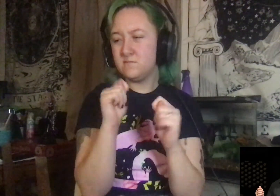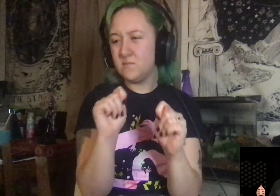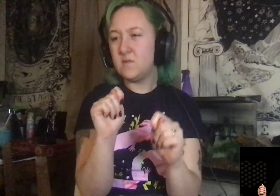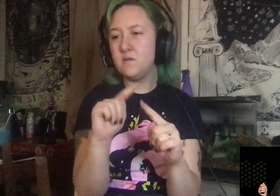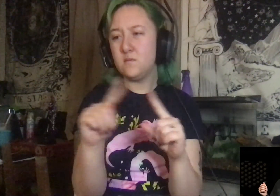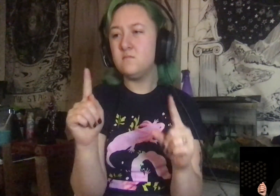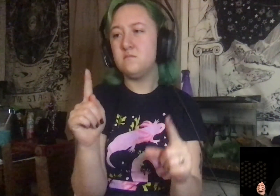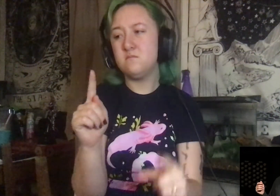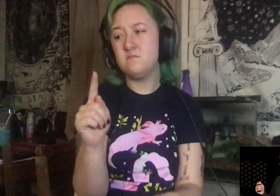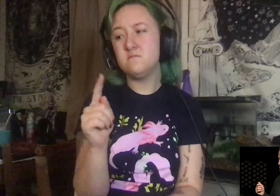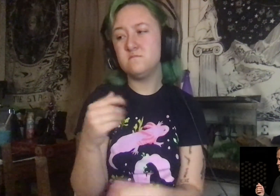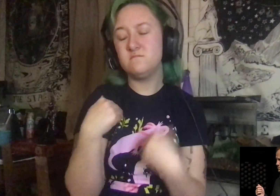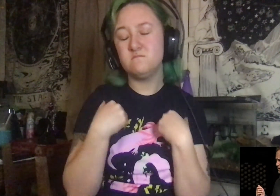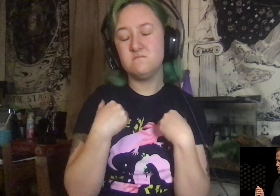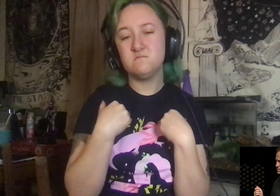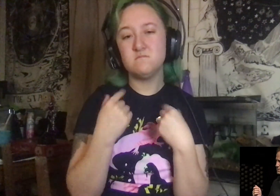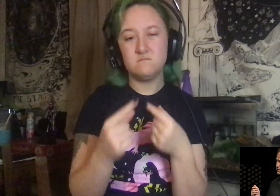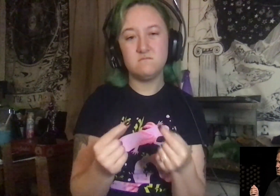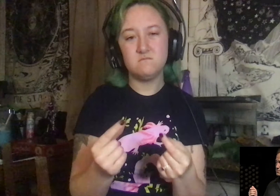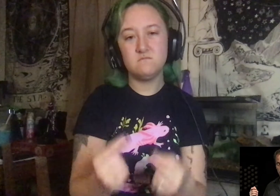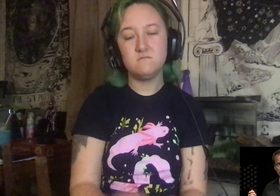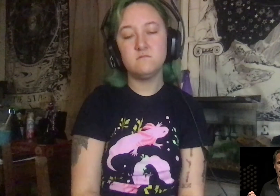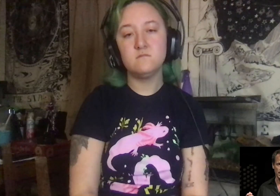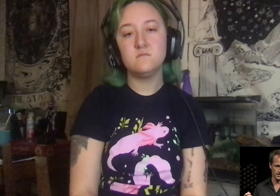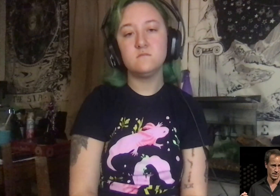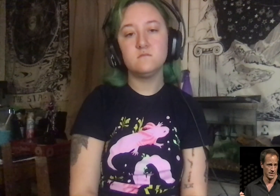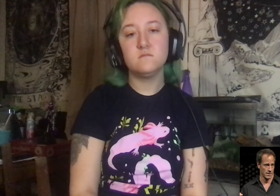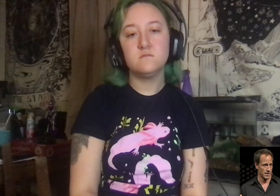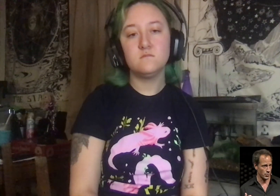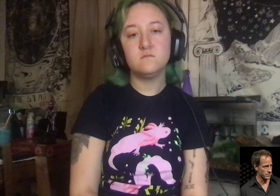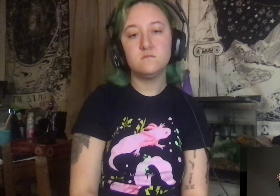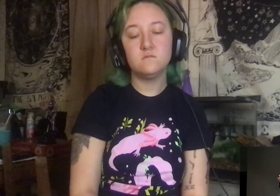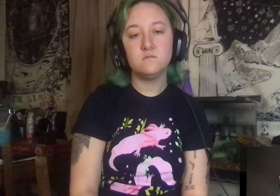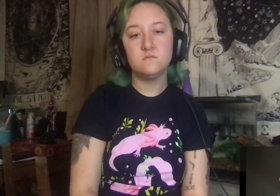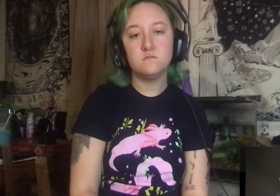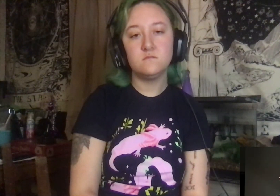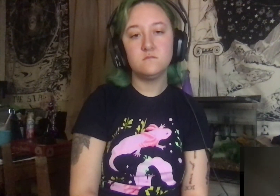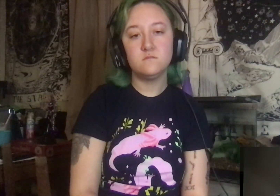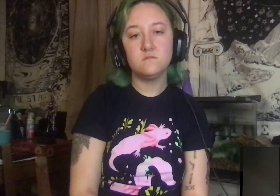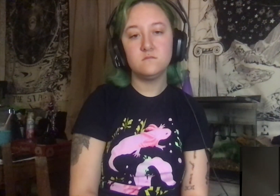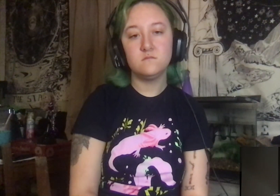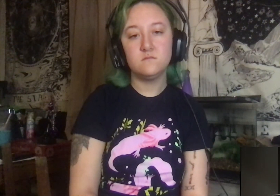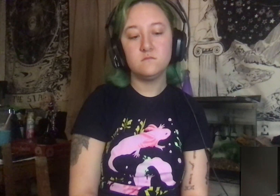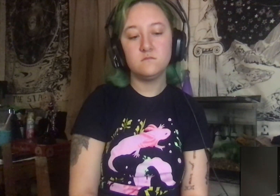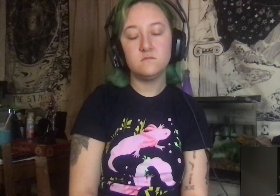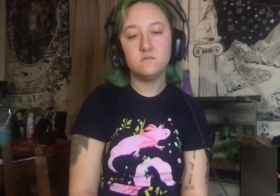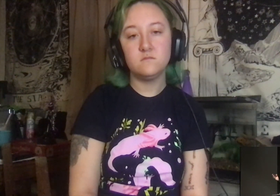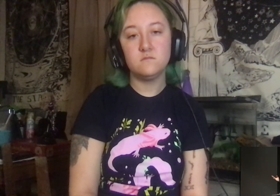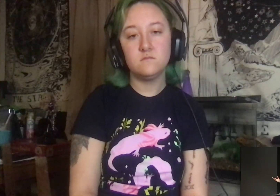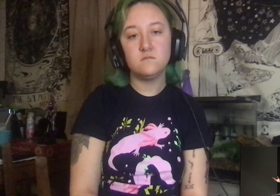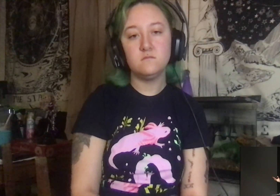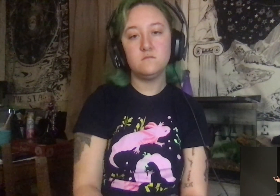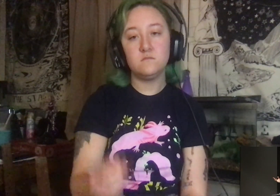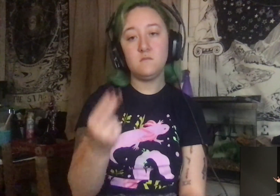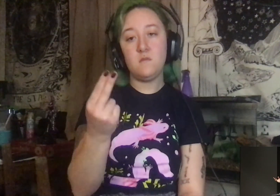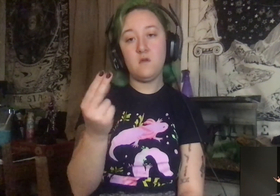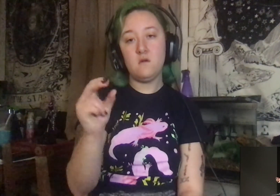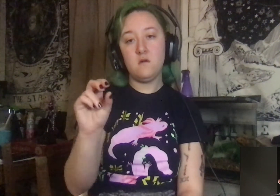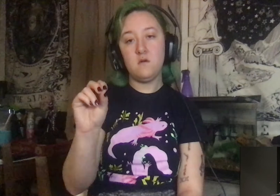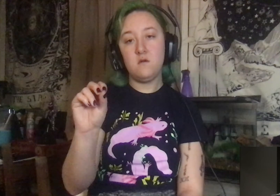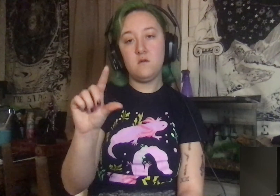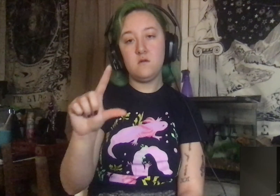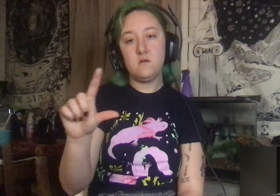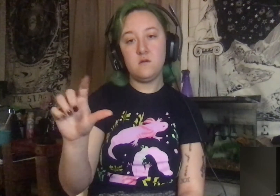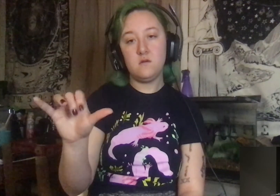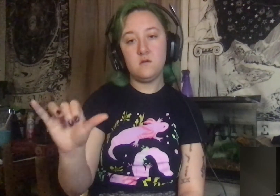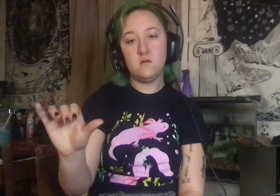our mustache in some Machiavellian way, but we've done it. And we have waged this war on at least 4 fronts,